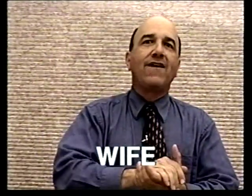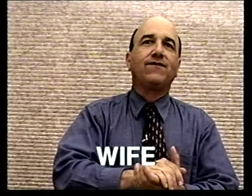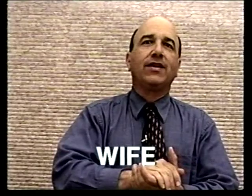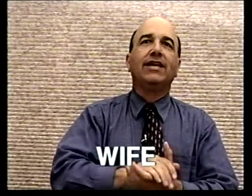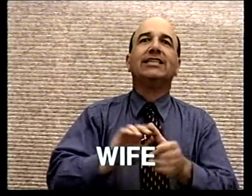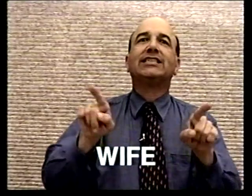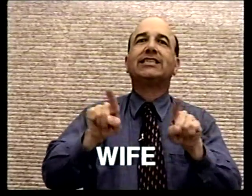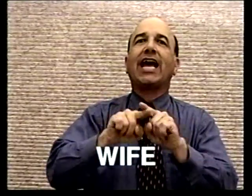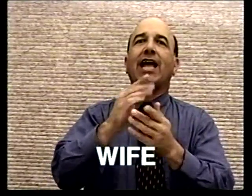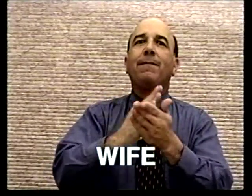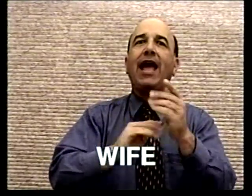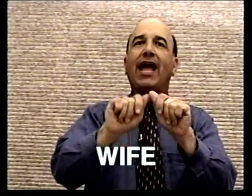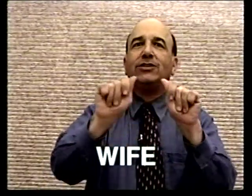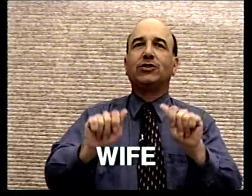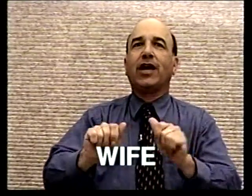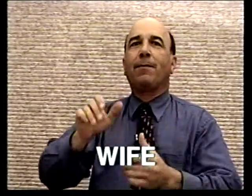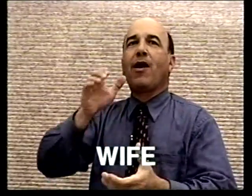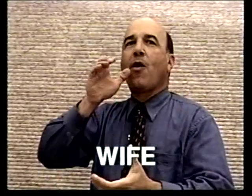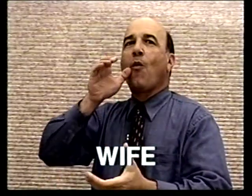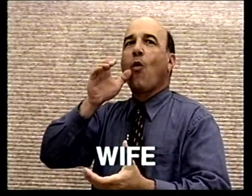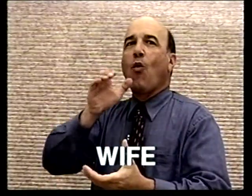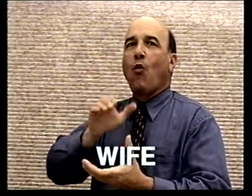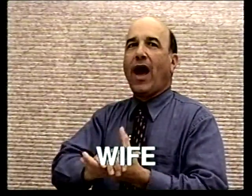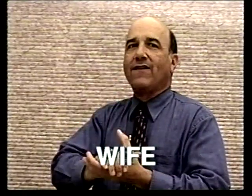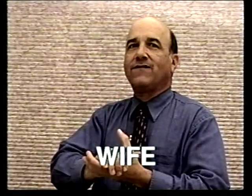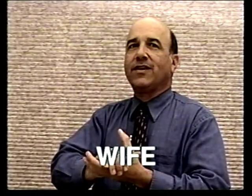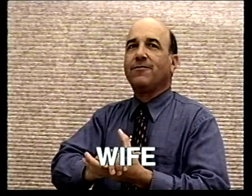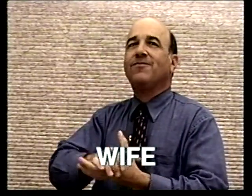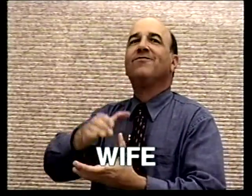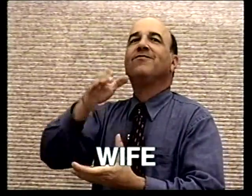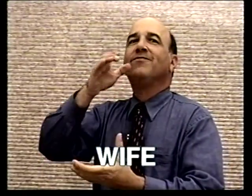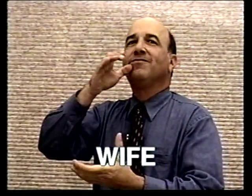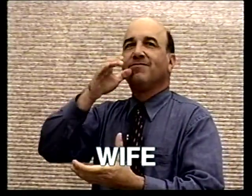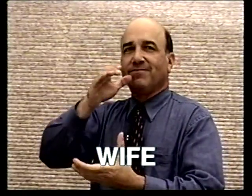Wife. Same hand shape. Wife.